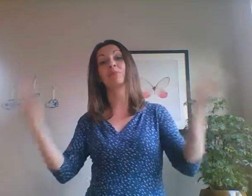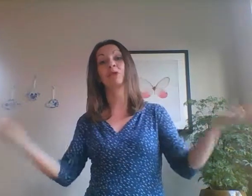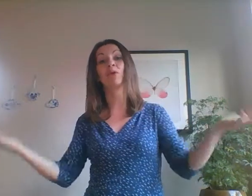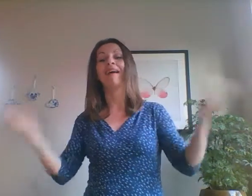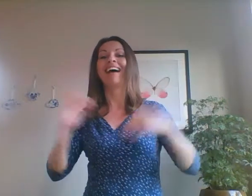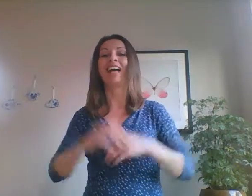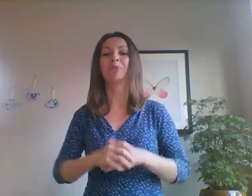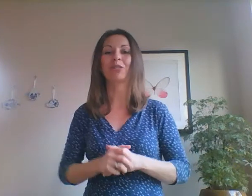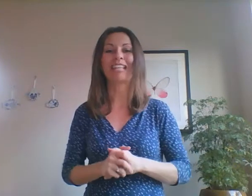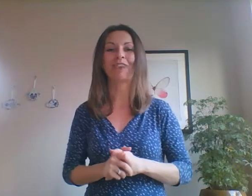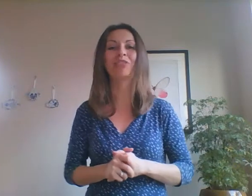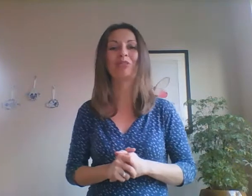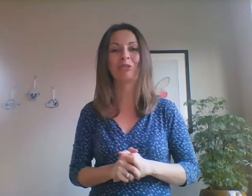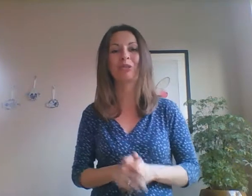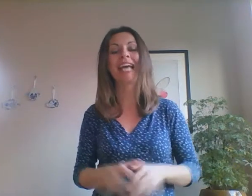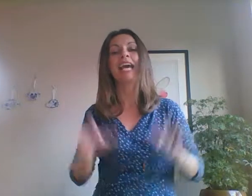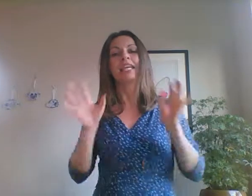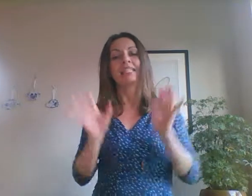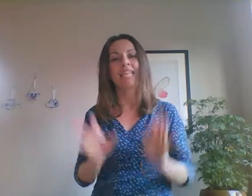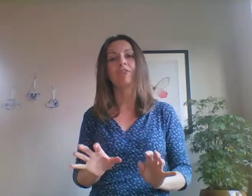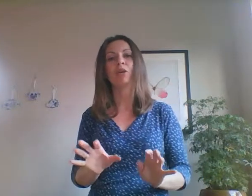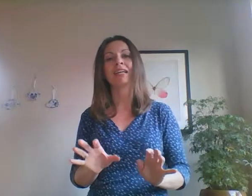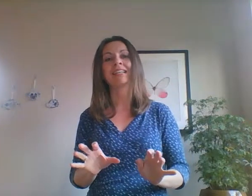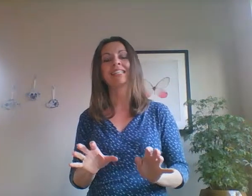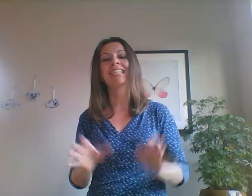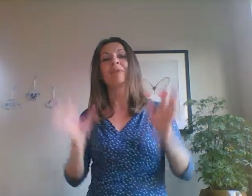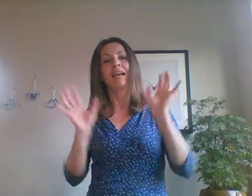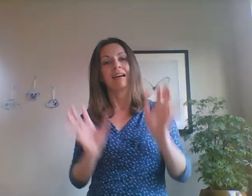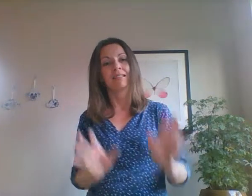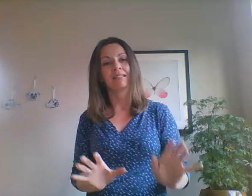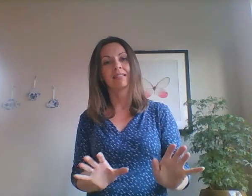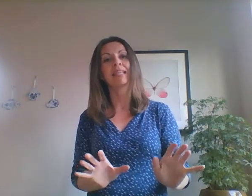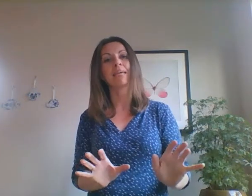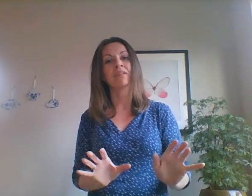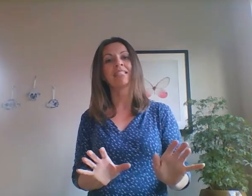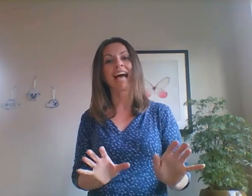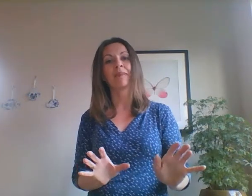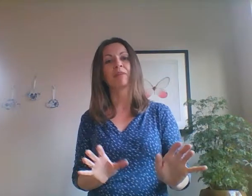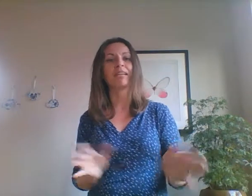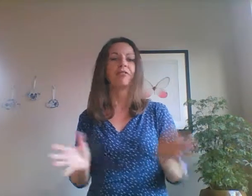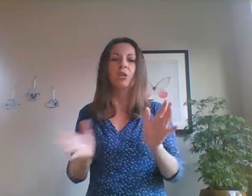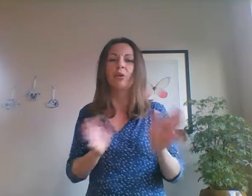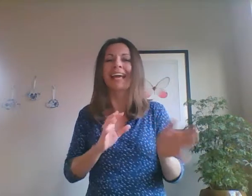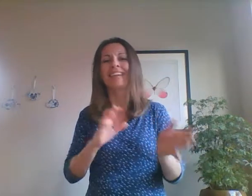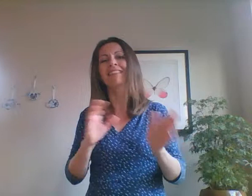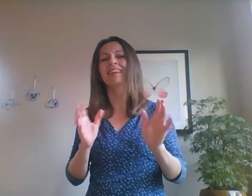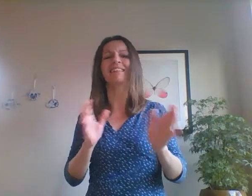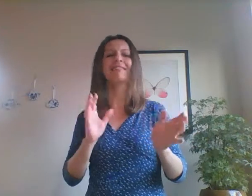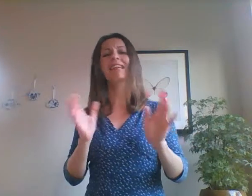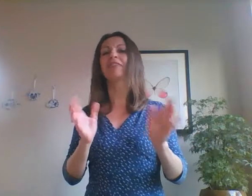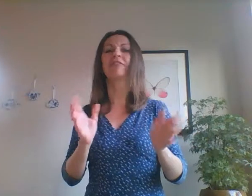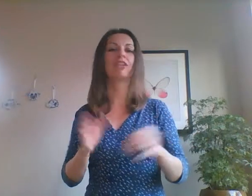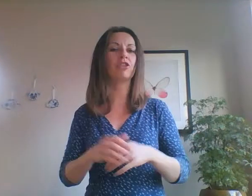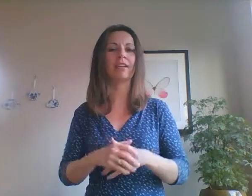to help yourself to food. Stay focused, keep on the timer, but if you get a little fidgety or